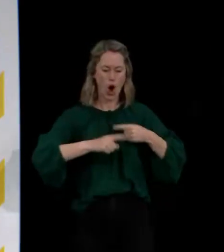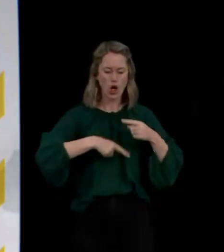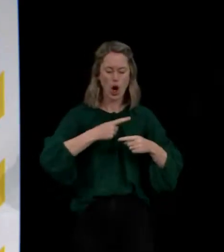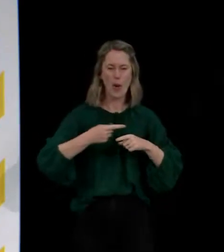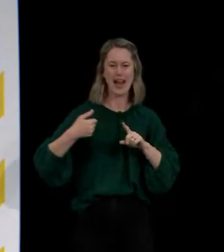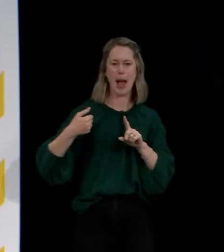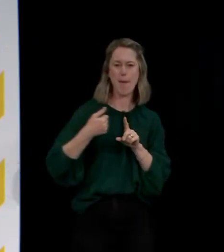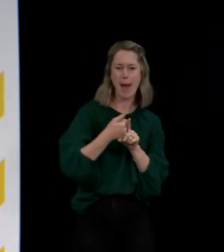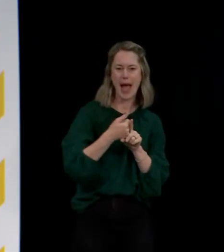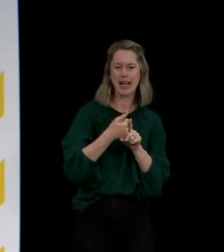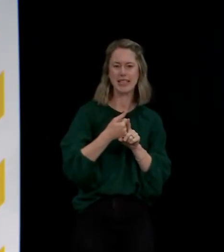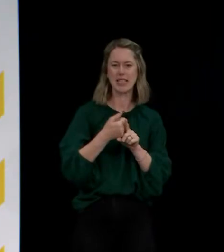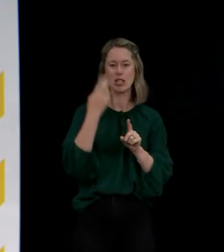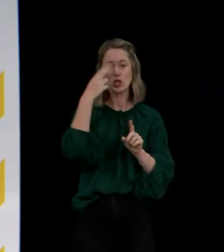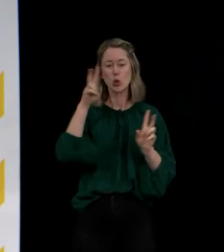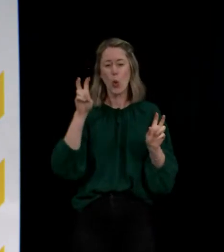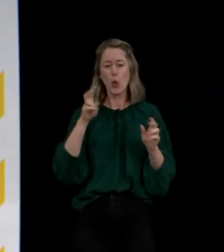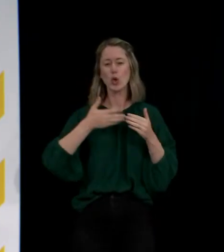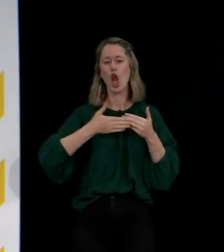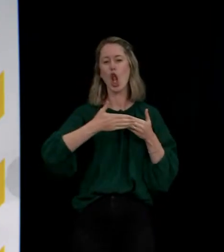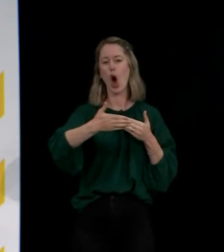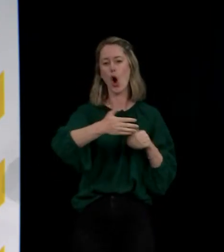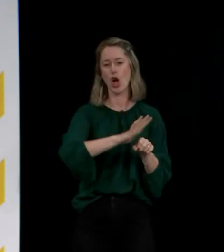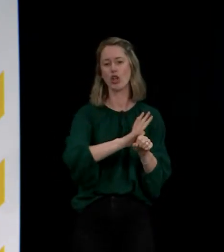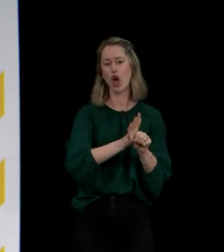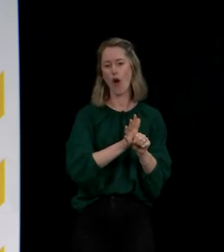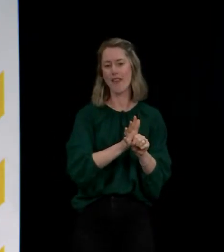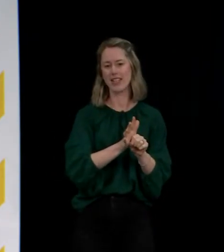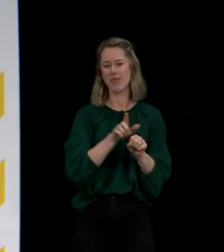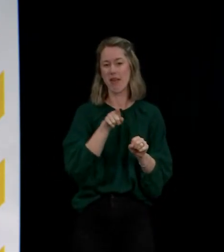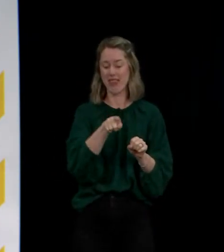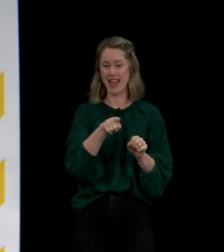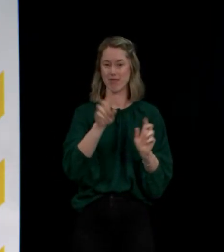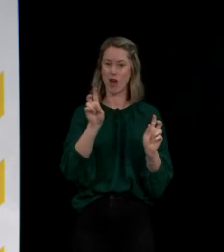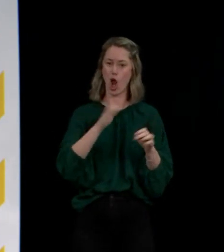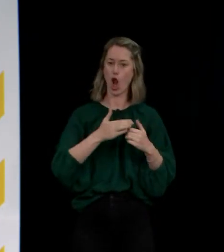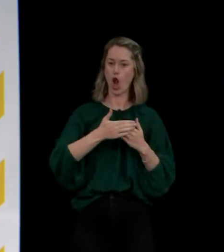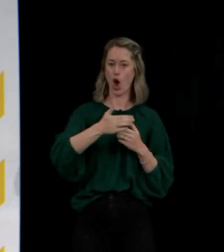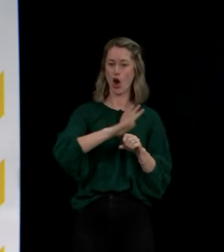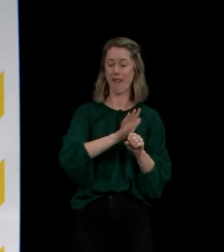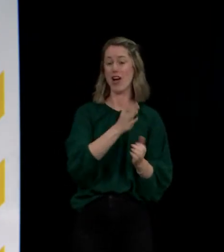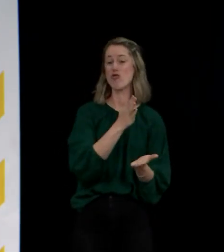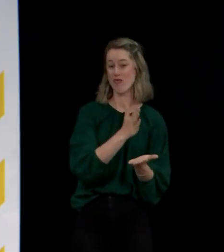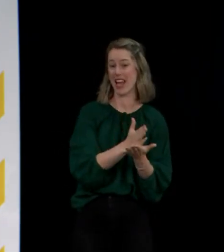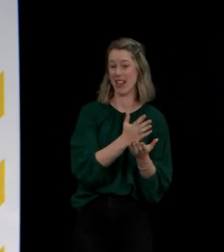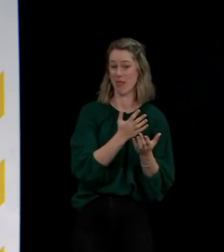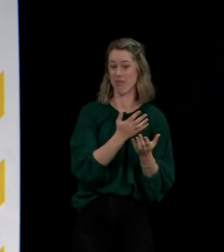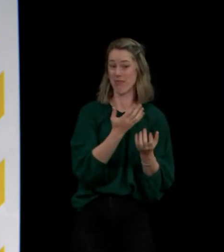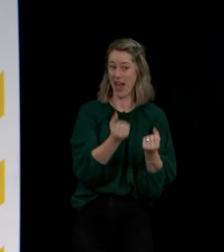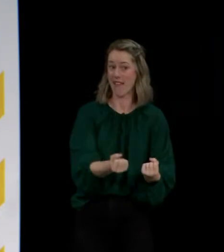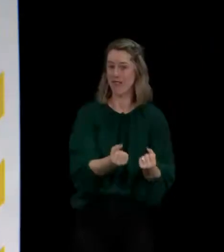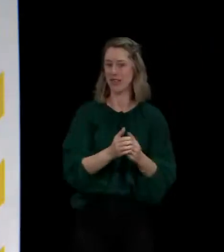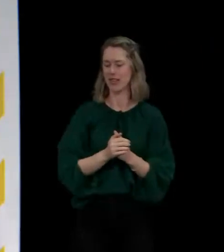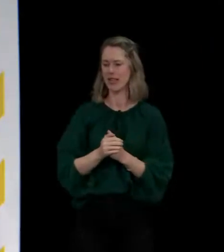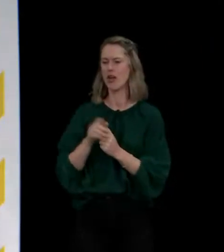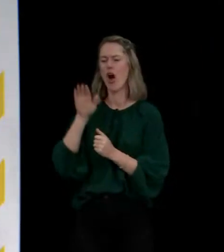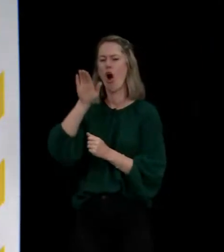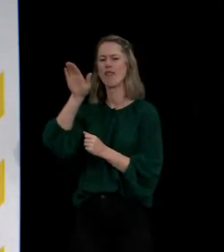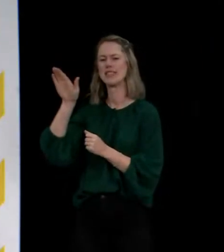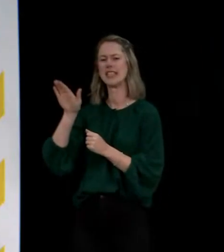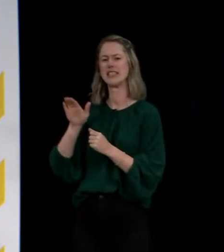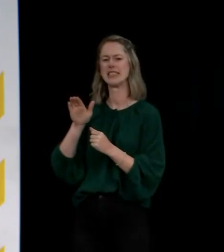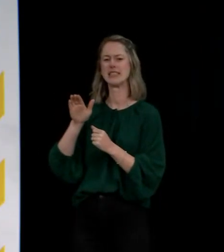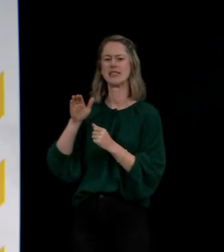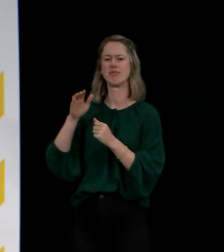long COVID. To be clear, long COVID is real. A new study by the University of Oxford and the